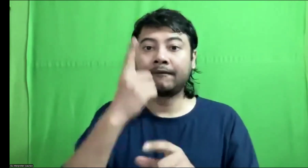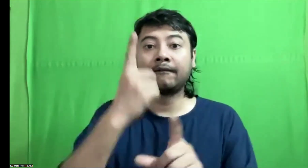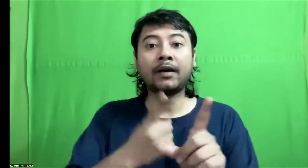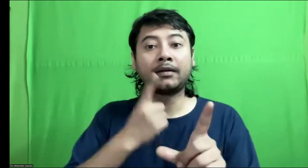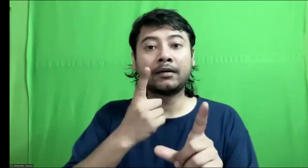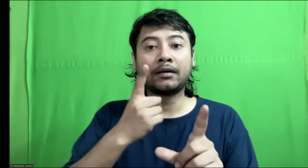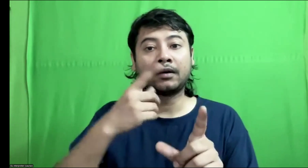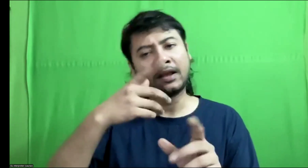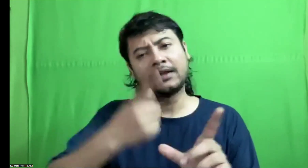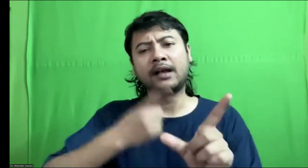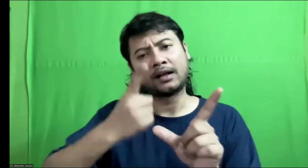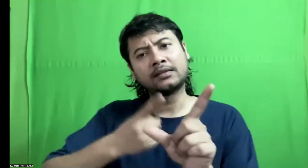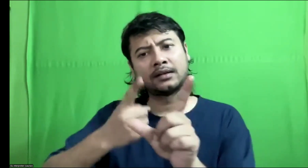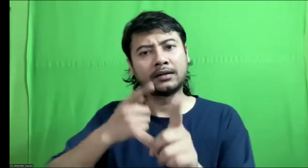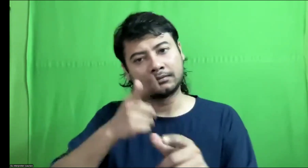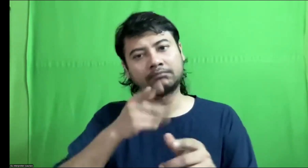programs.